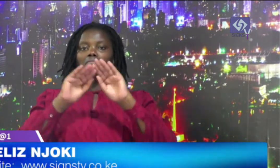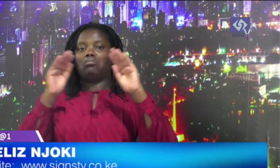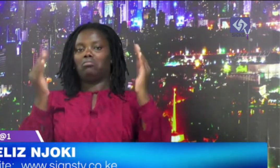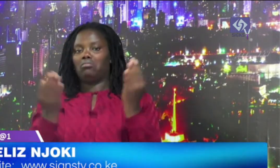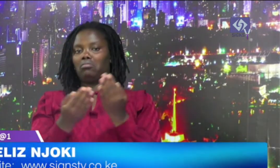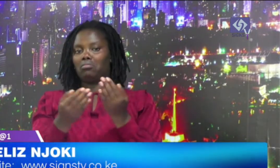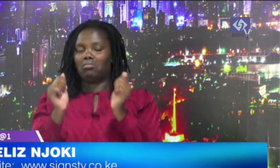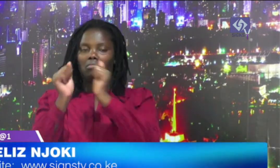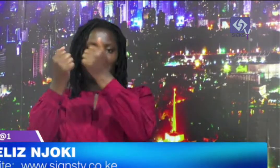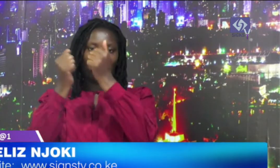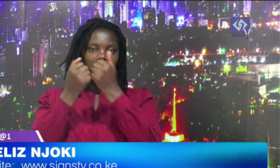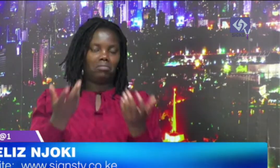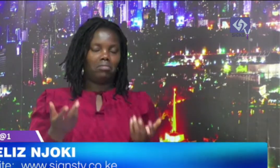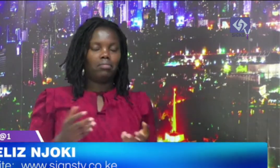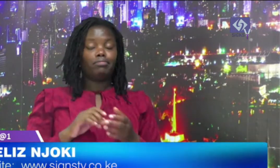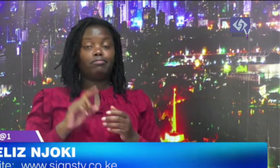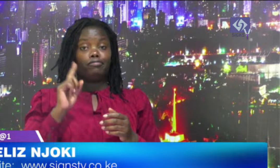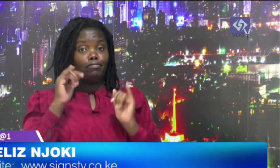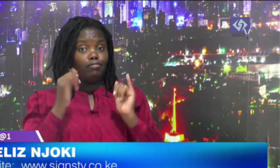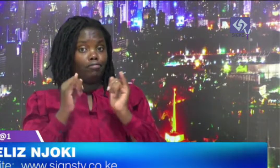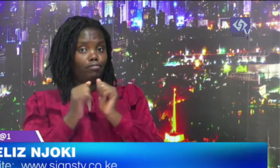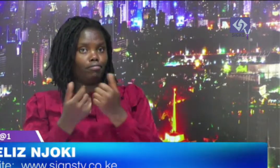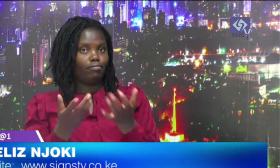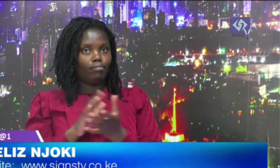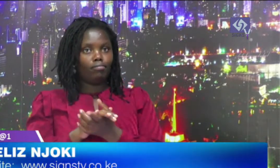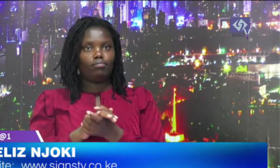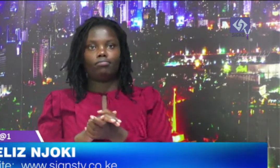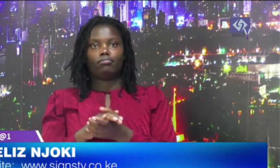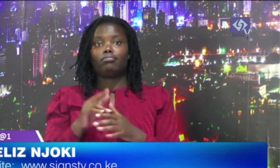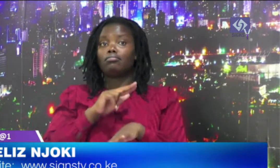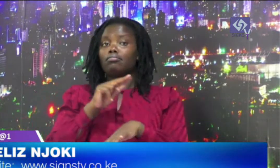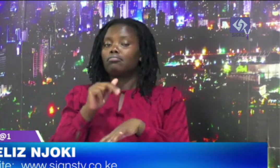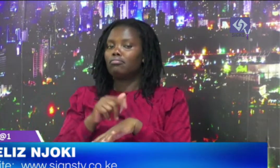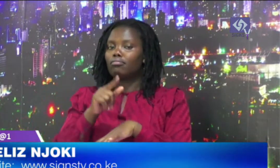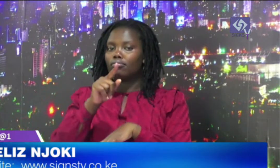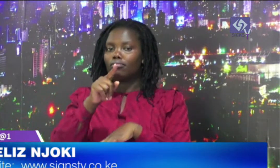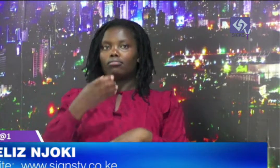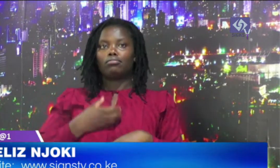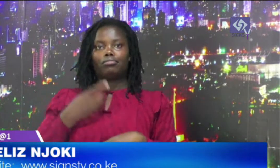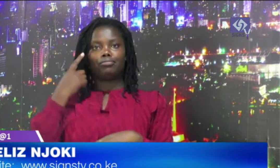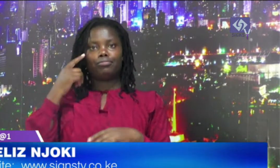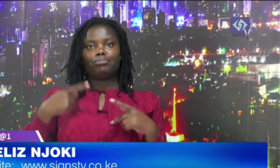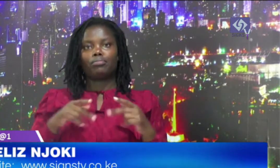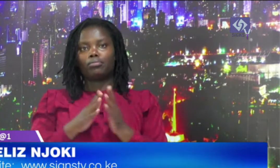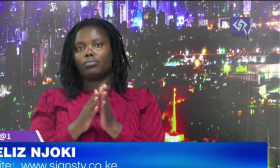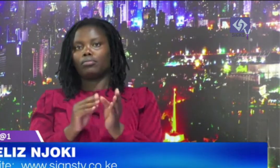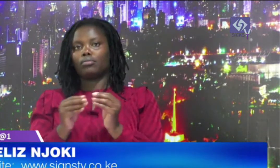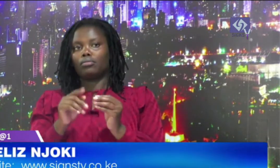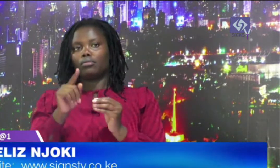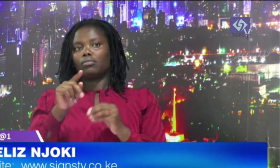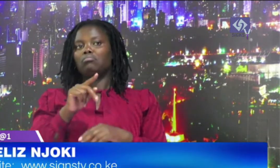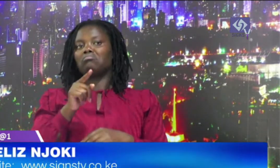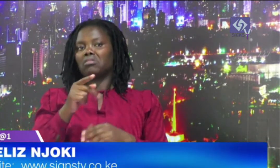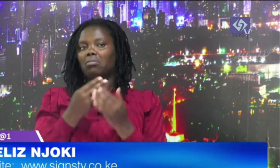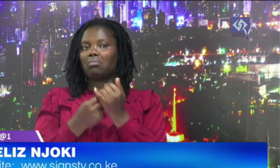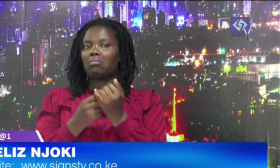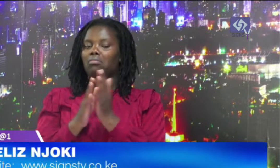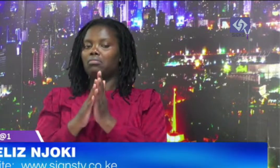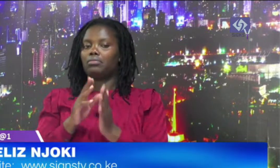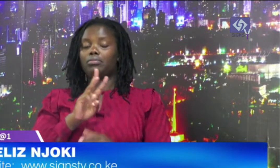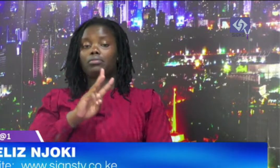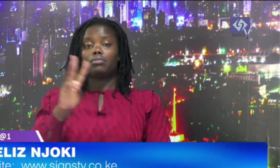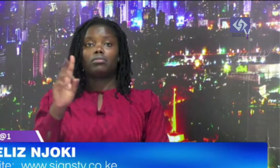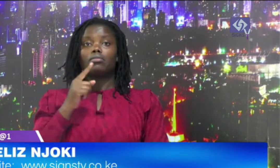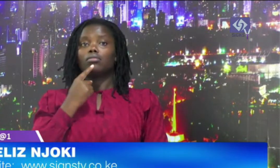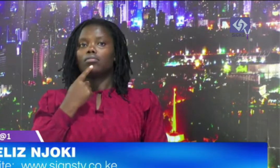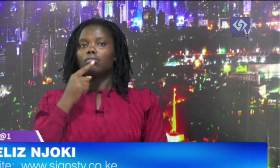p.m. Let us focus on what has happened nationally and internationally. On to our first news item. The International Council for